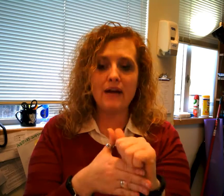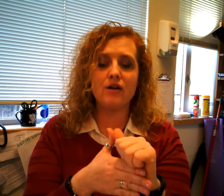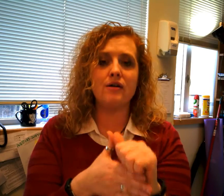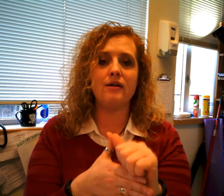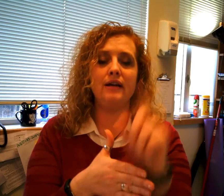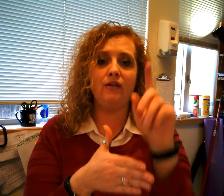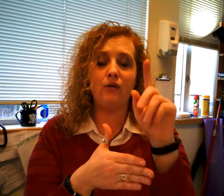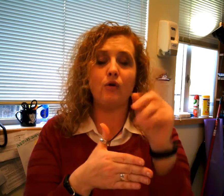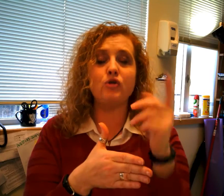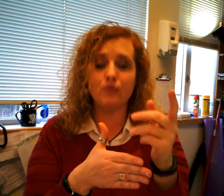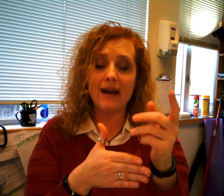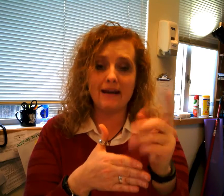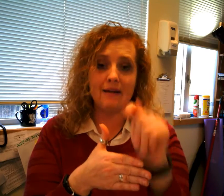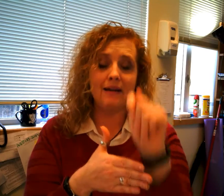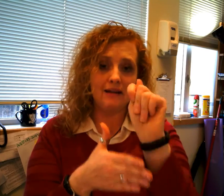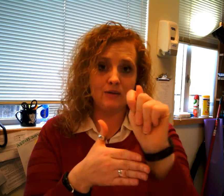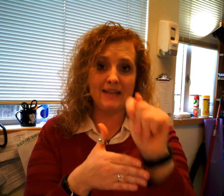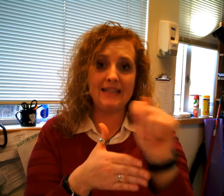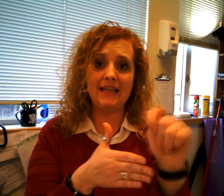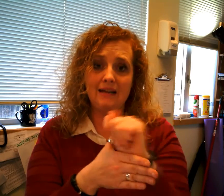Trainer train is with a T.